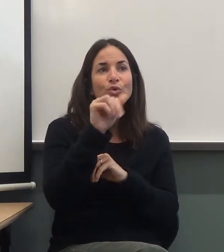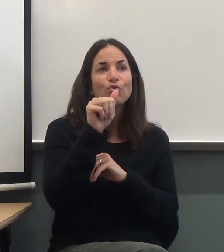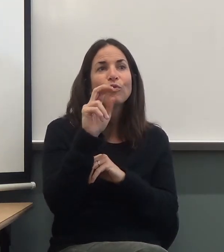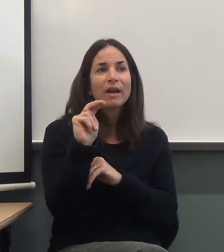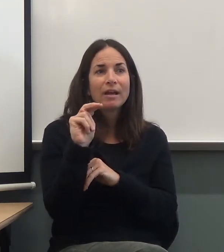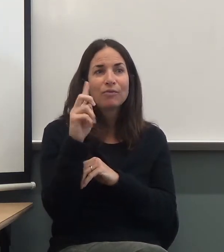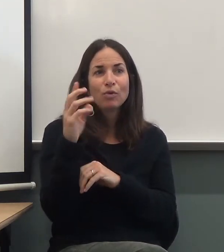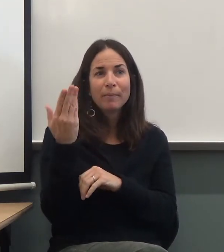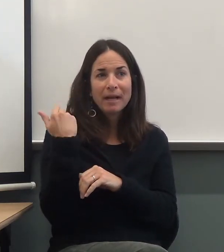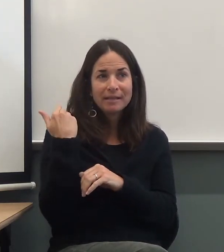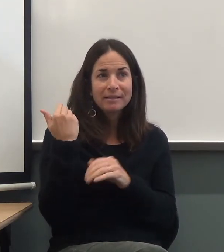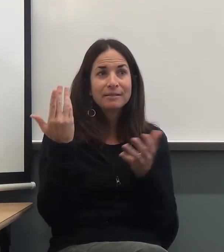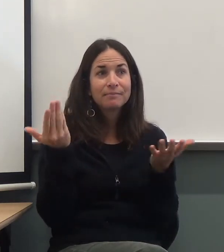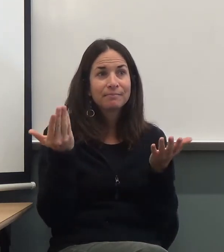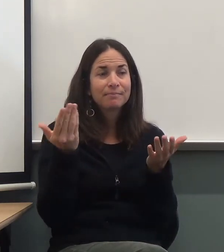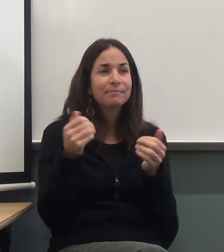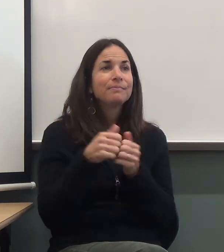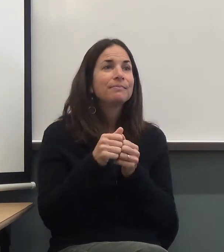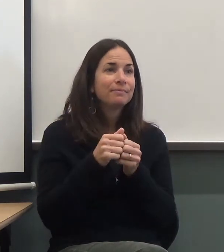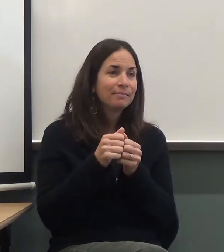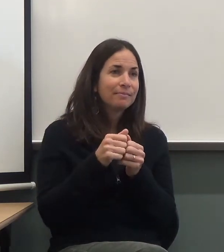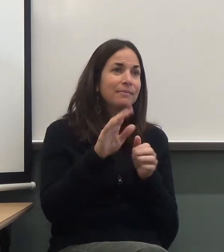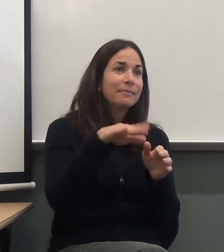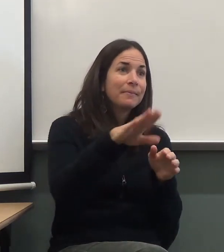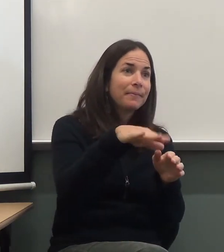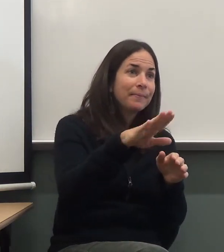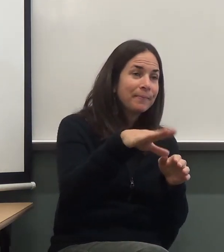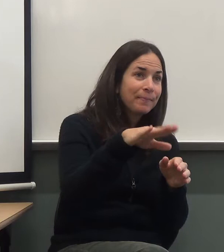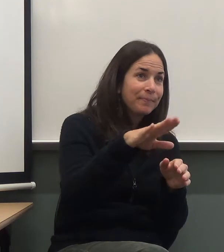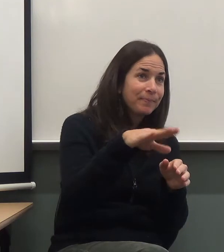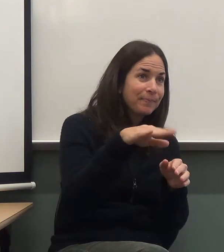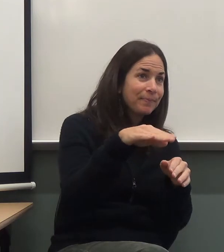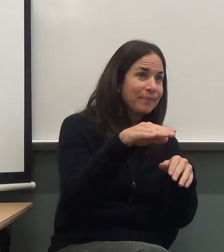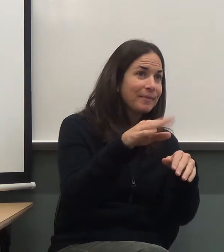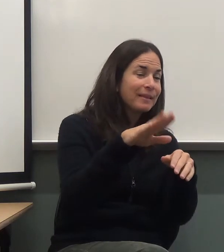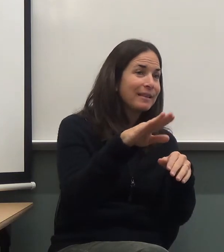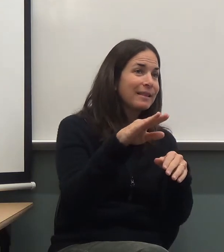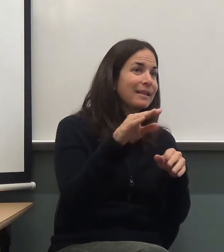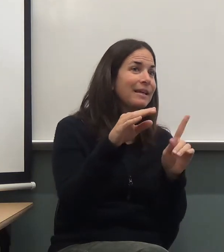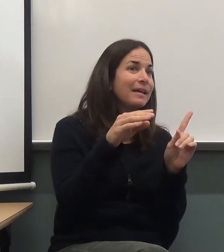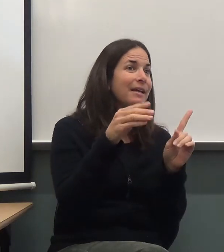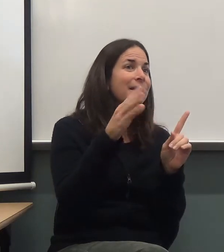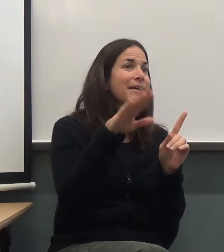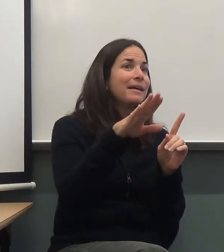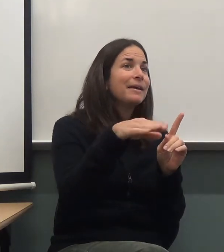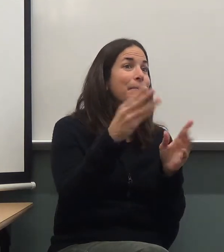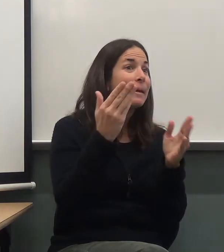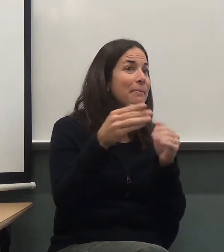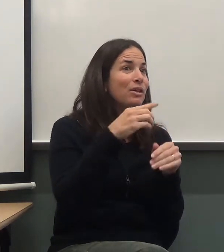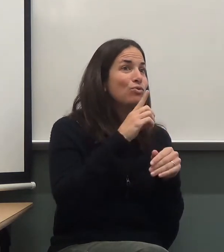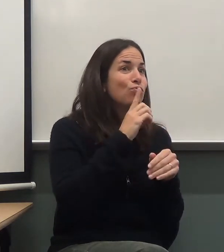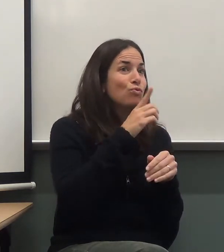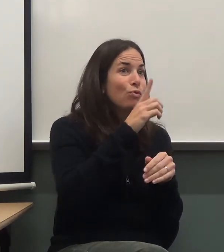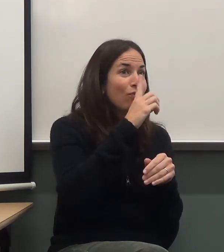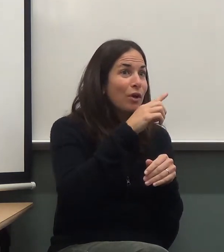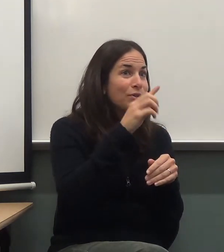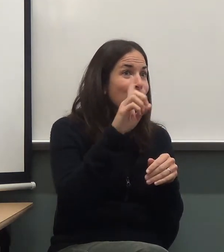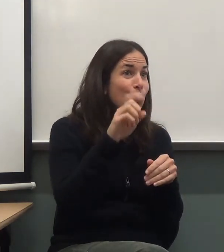You never know when that might be a true-false question. Right? See, I'm helping you out right there. True-false. Sometimes does